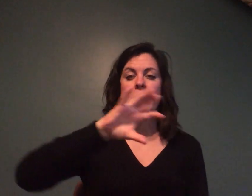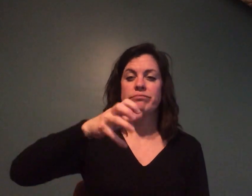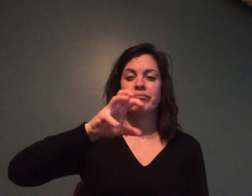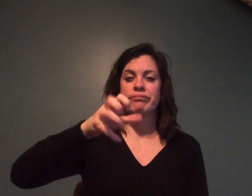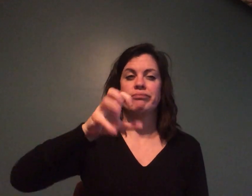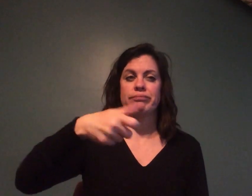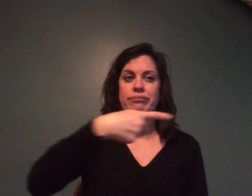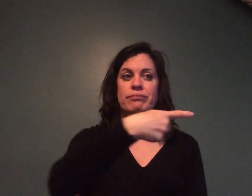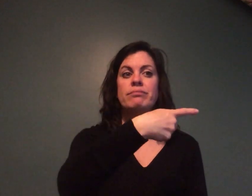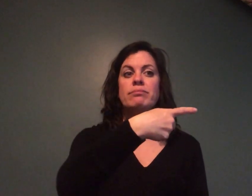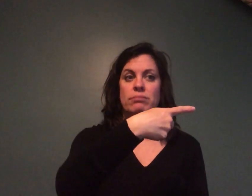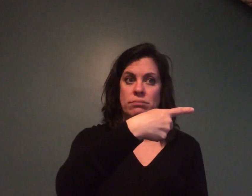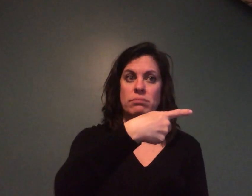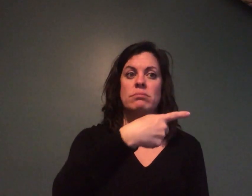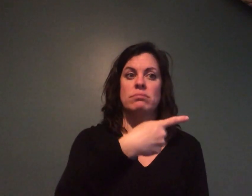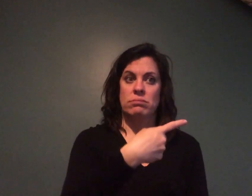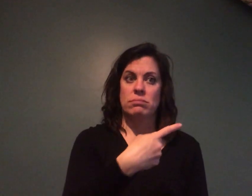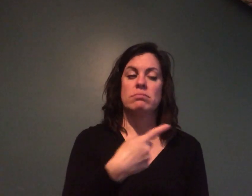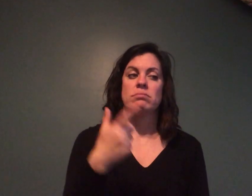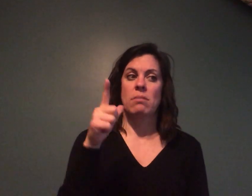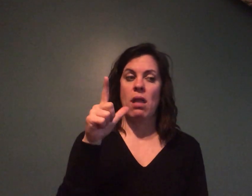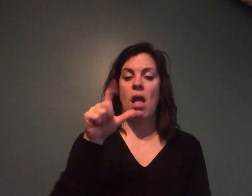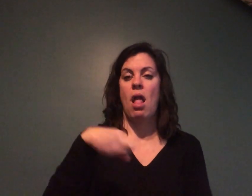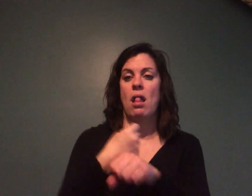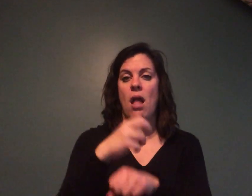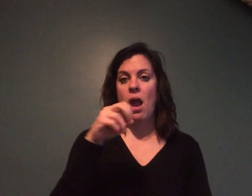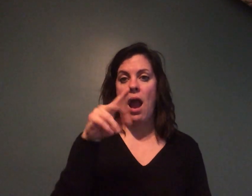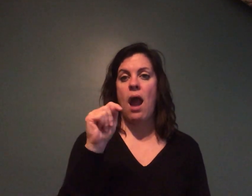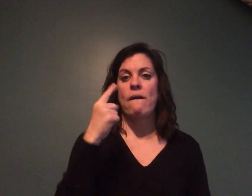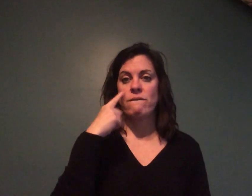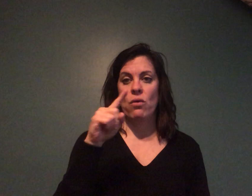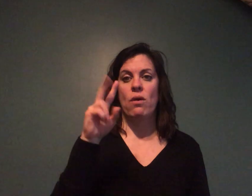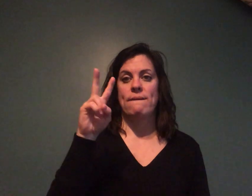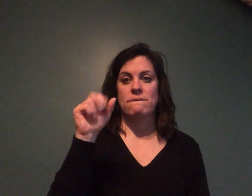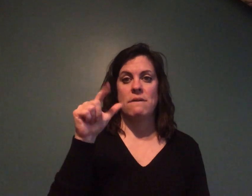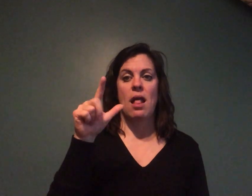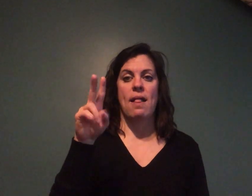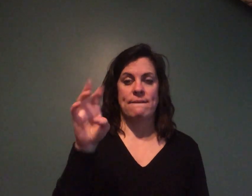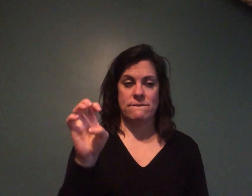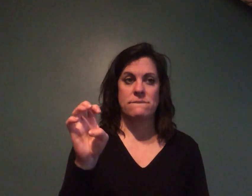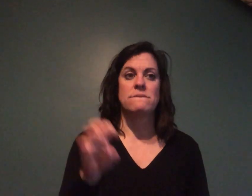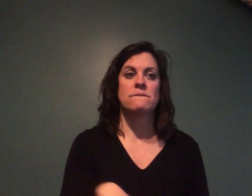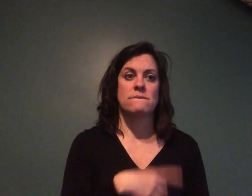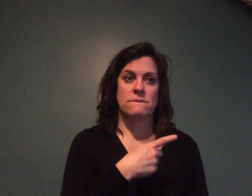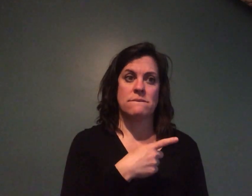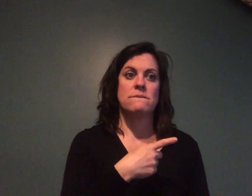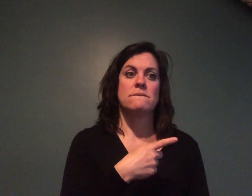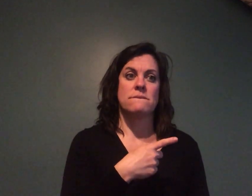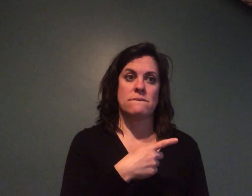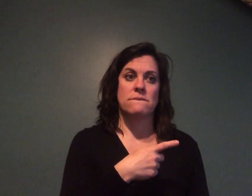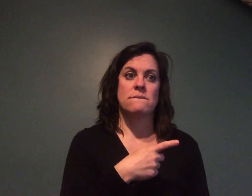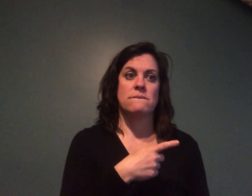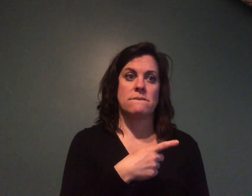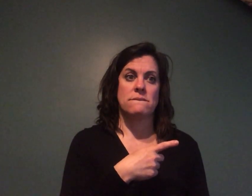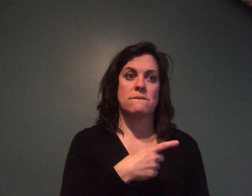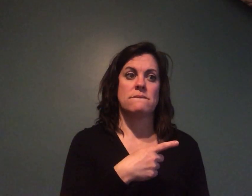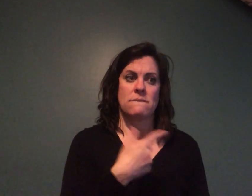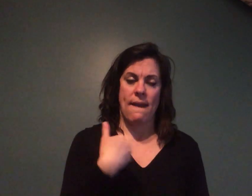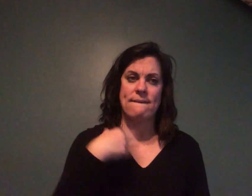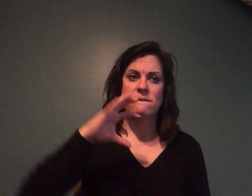Okay, you line it up with the handle. Go Right. to the com- Over here, you got valves on the. person, I wall. think. What we talking about,